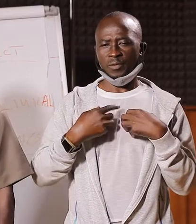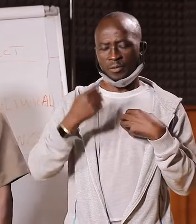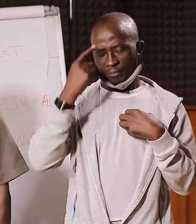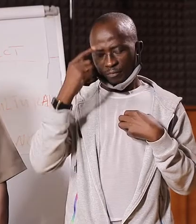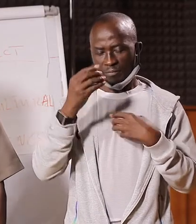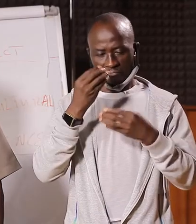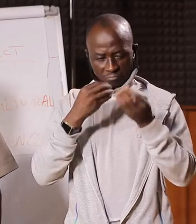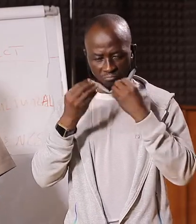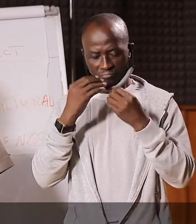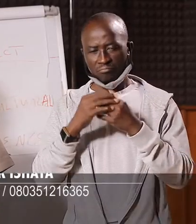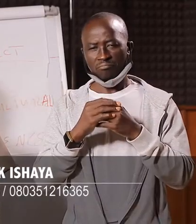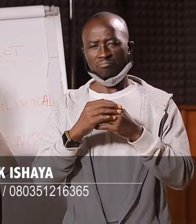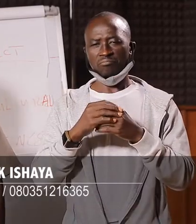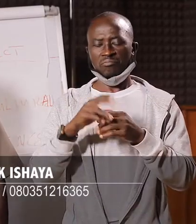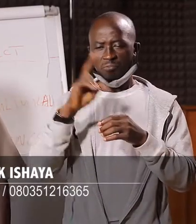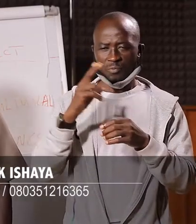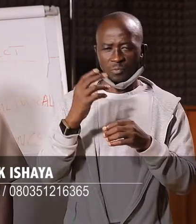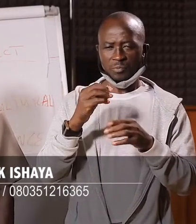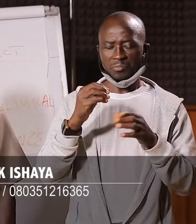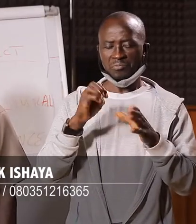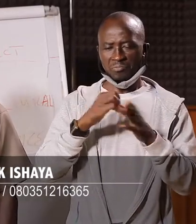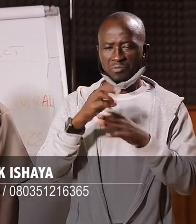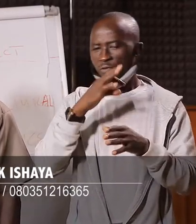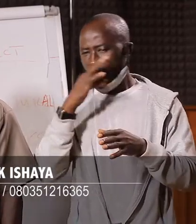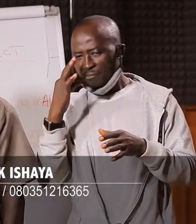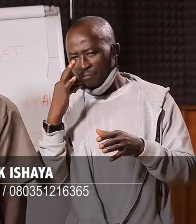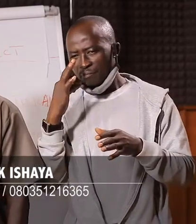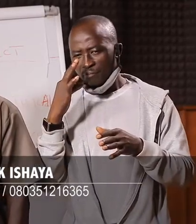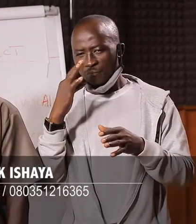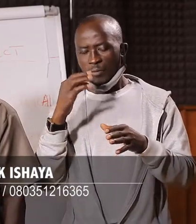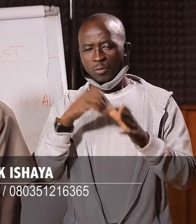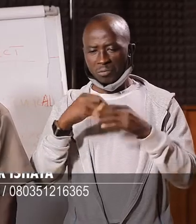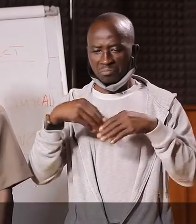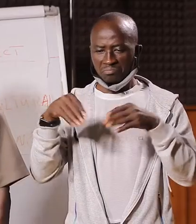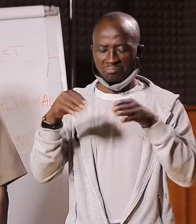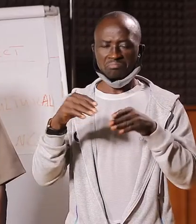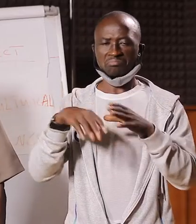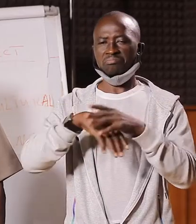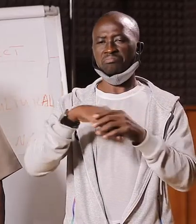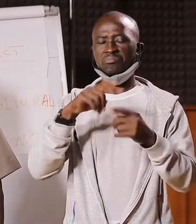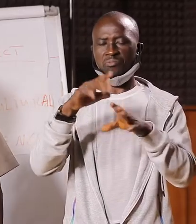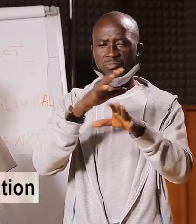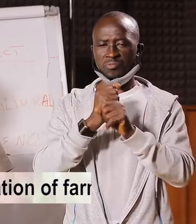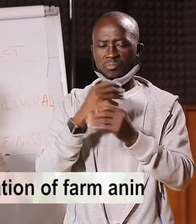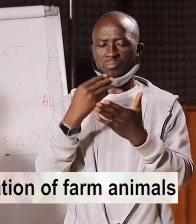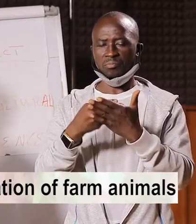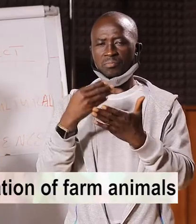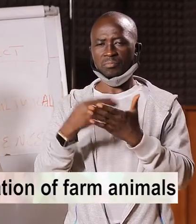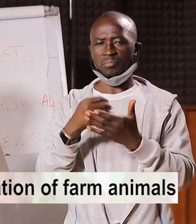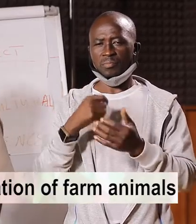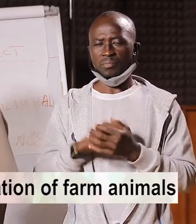their consumption, for their uses either on the farm or they sell it out to get income.